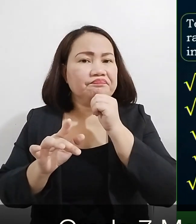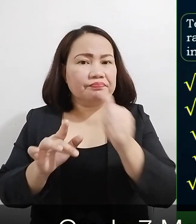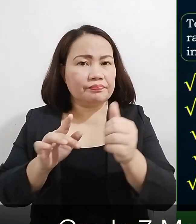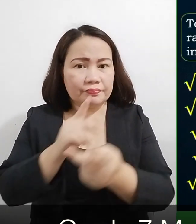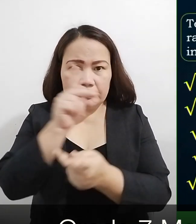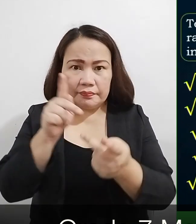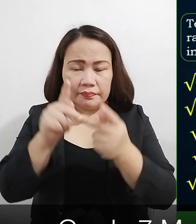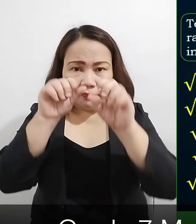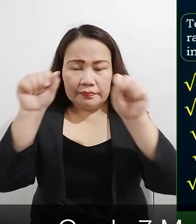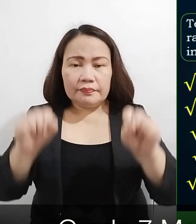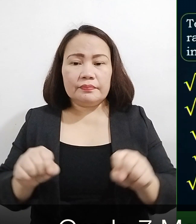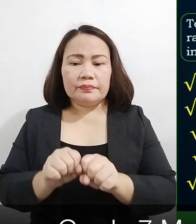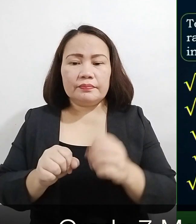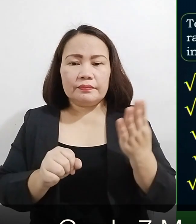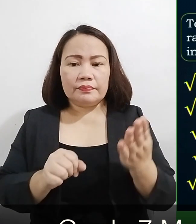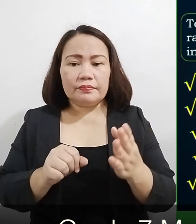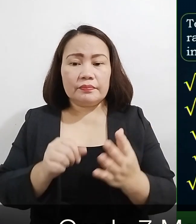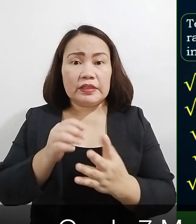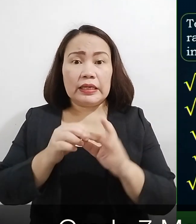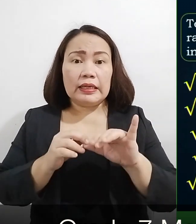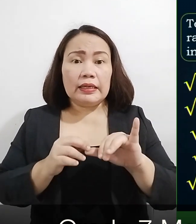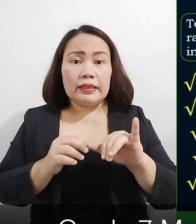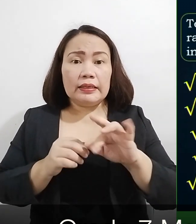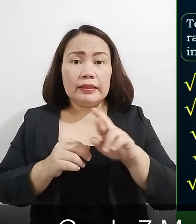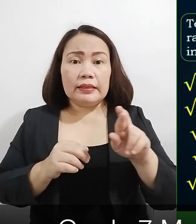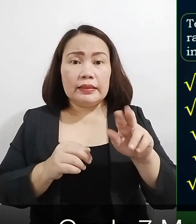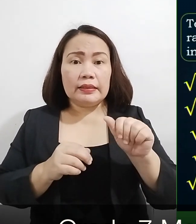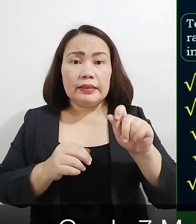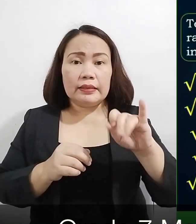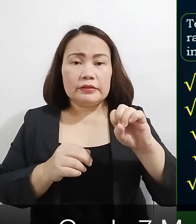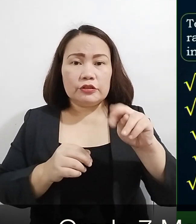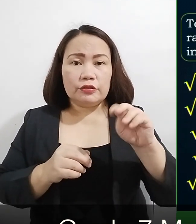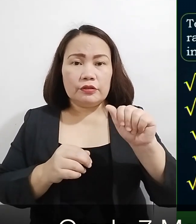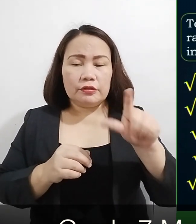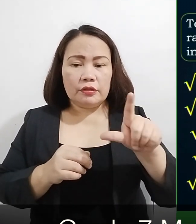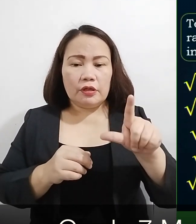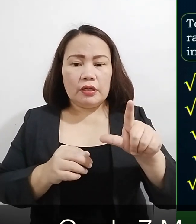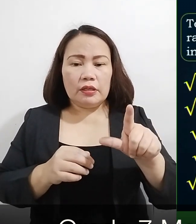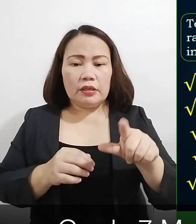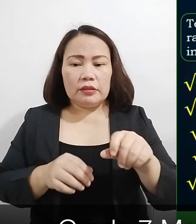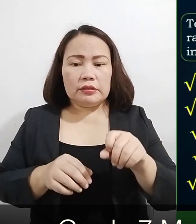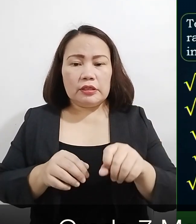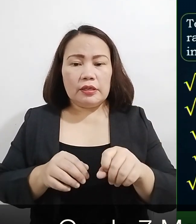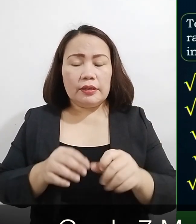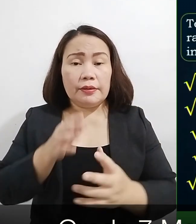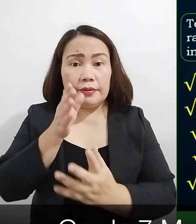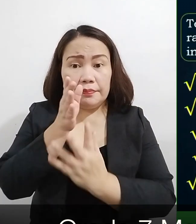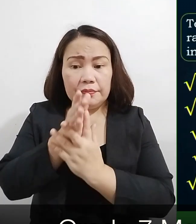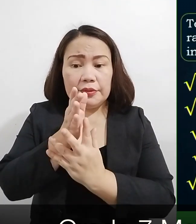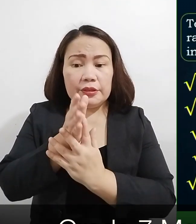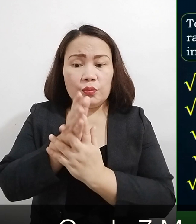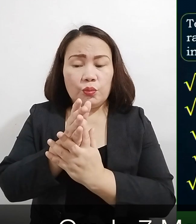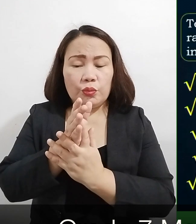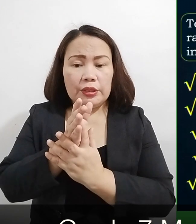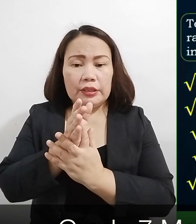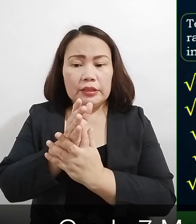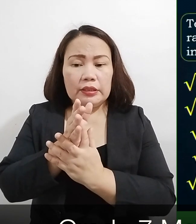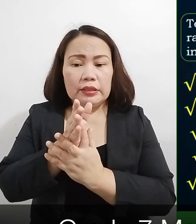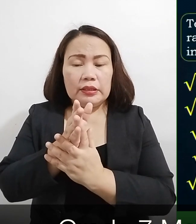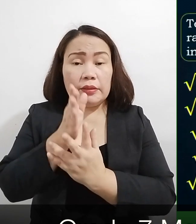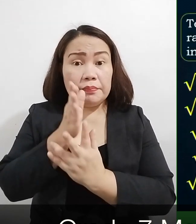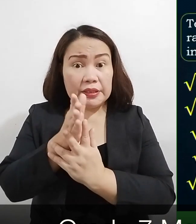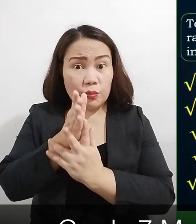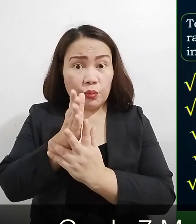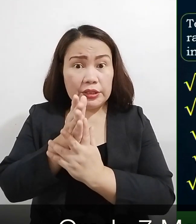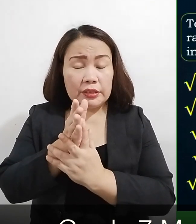120. This is not a perfect square. And this is between, saan siya napapagitna ng dalawang perfect squares?